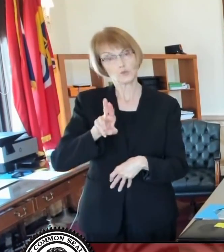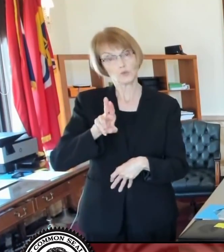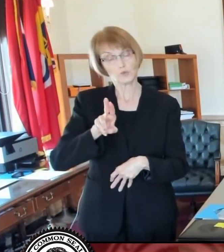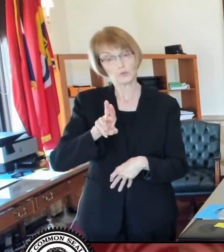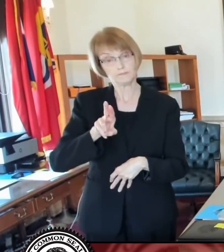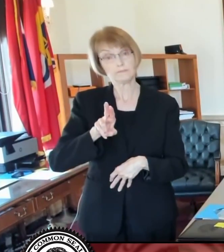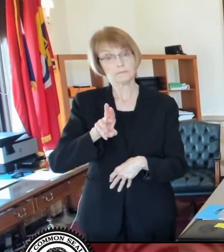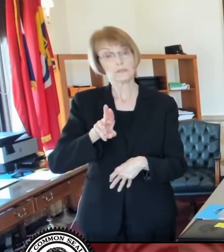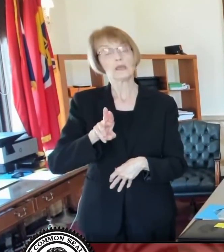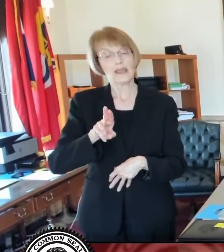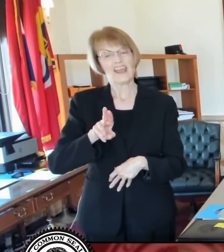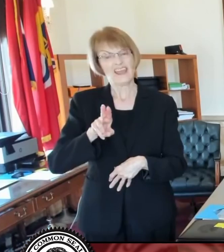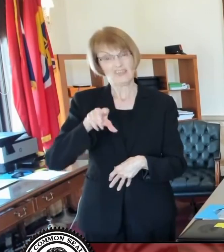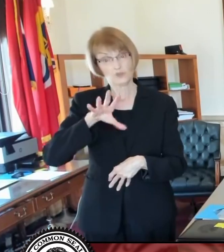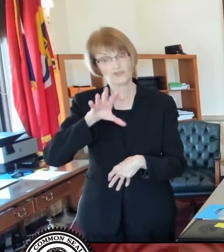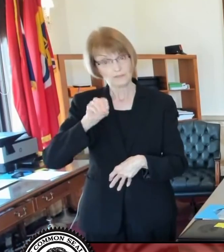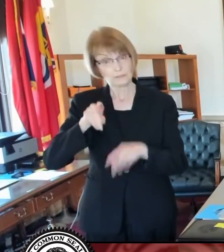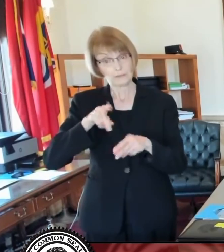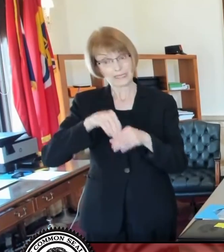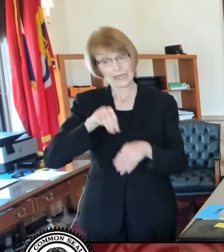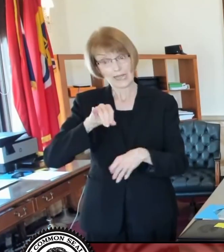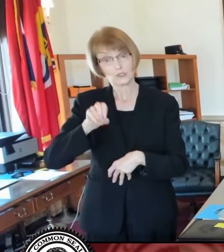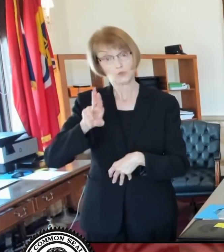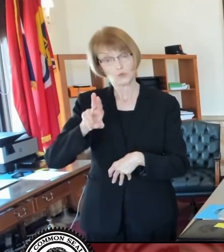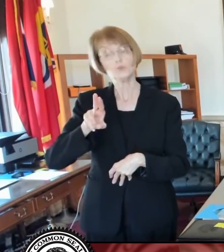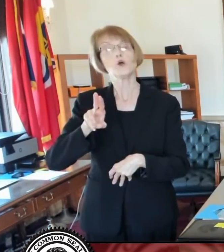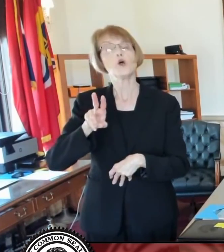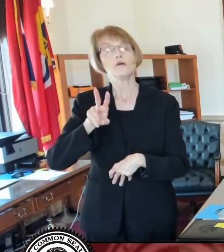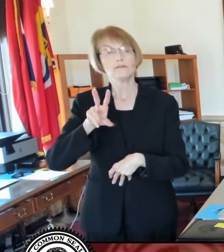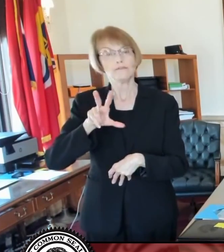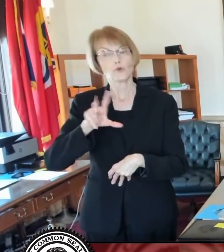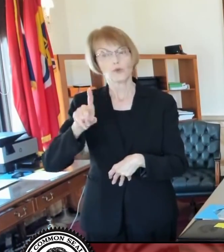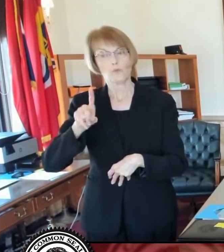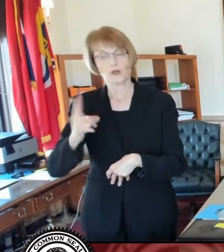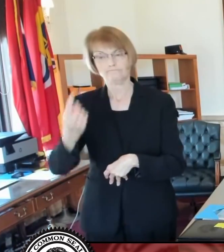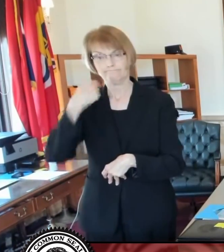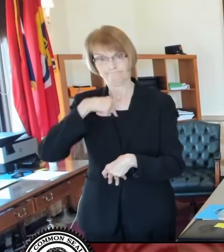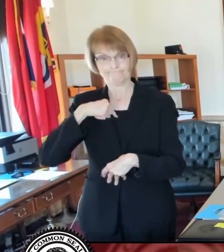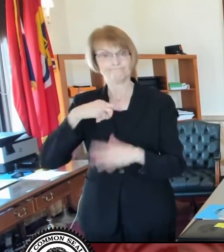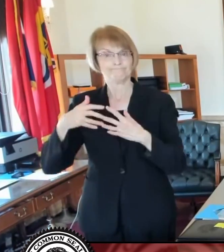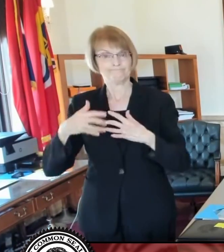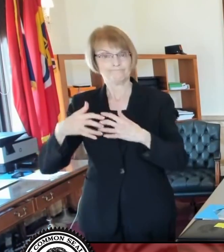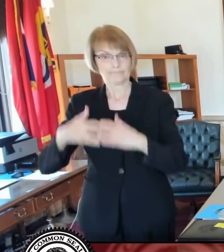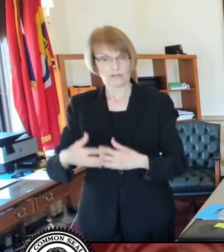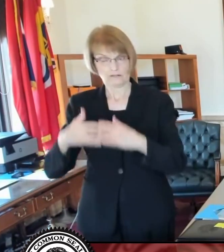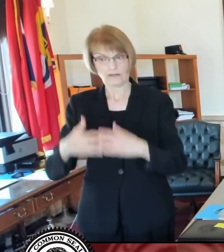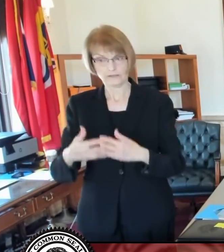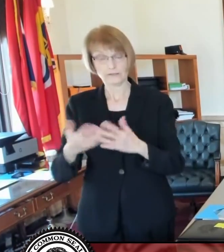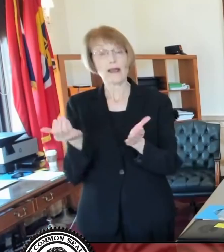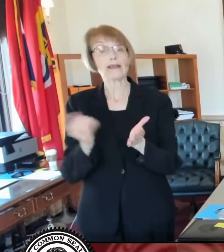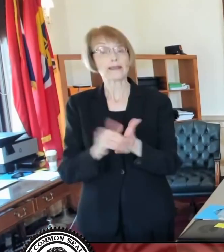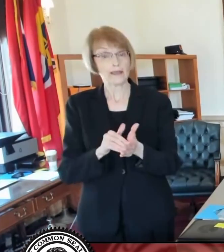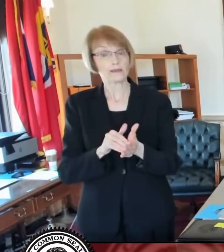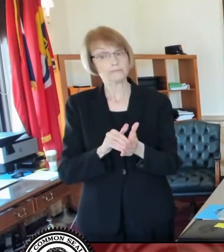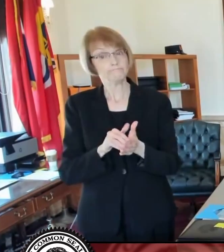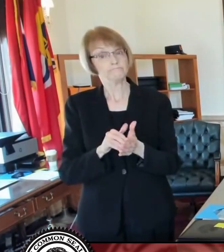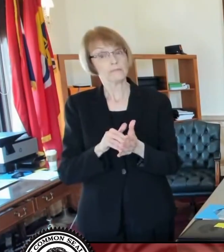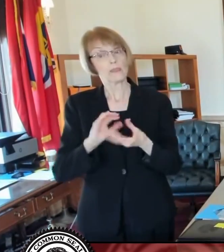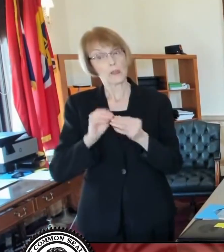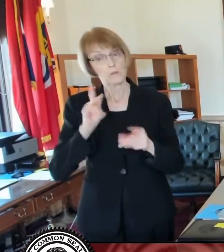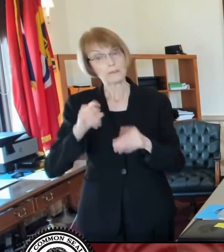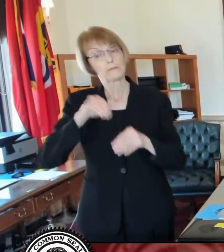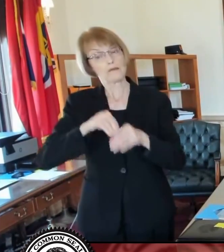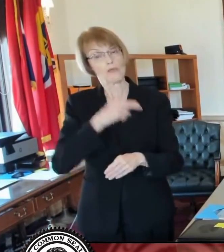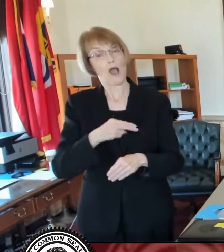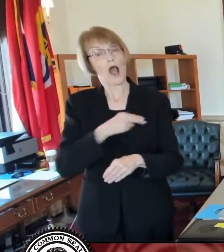50, 31 are on ventilators. So again, hospitalization numbers continue to be in a